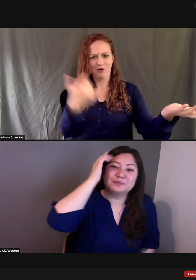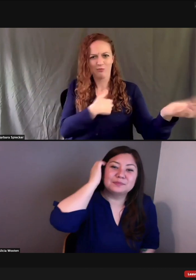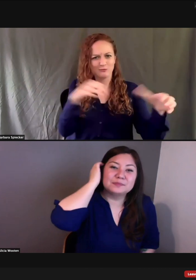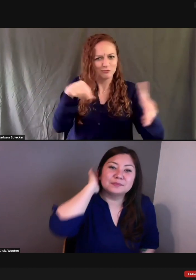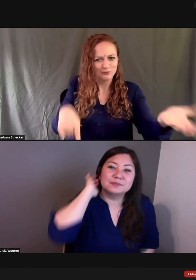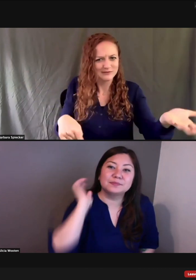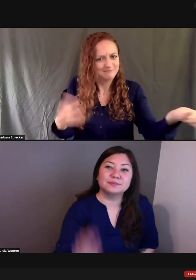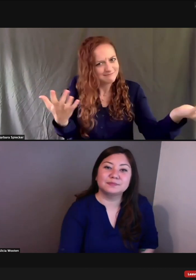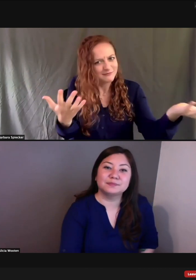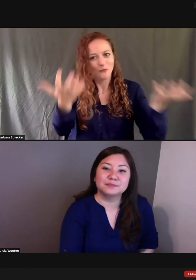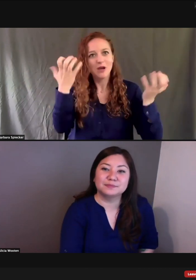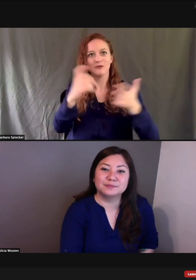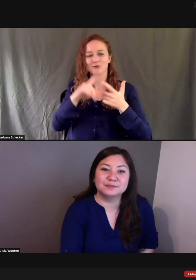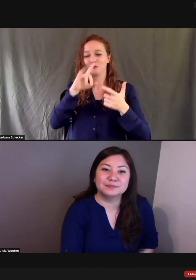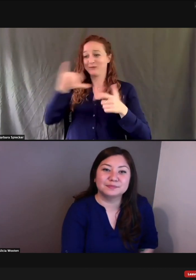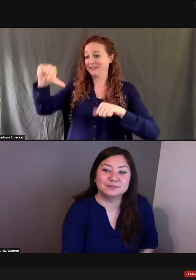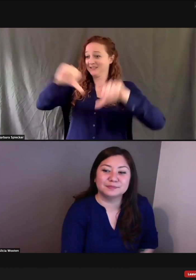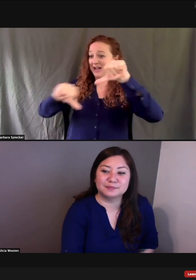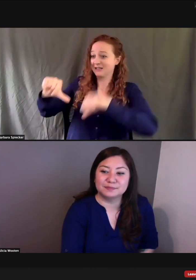We also have dictionaries.